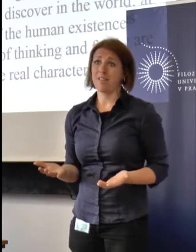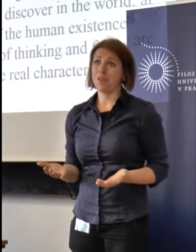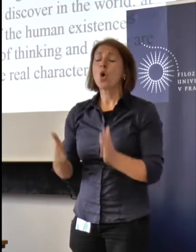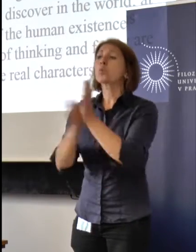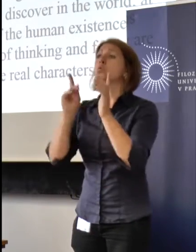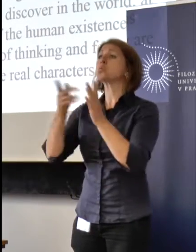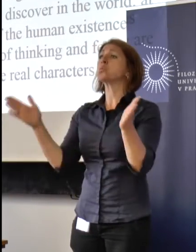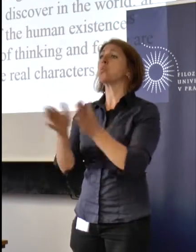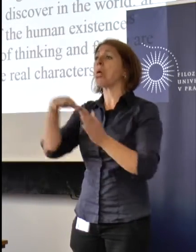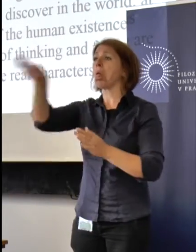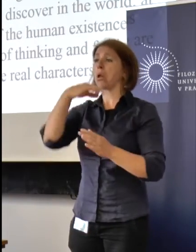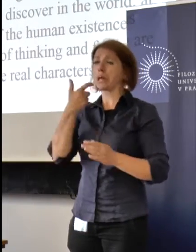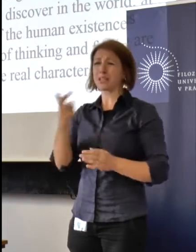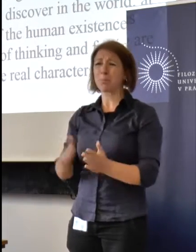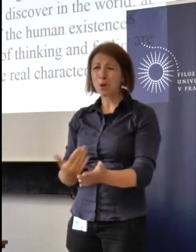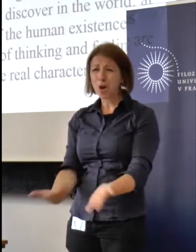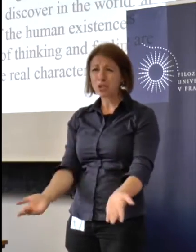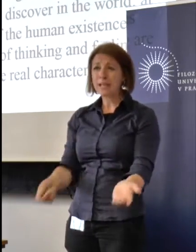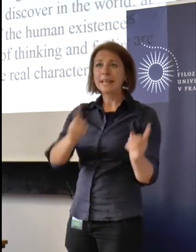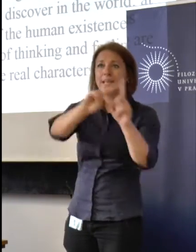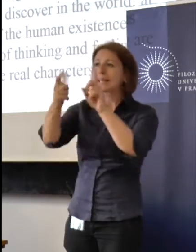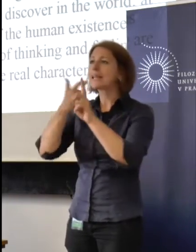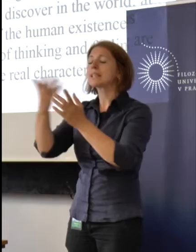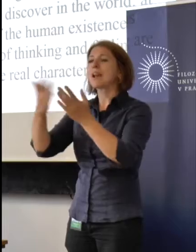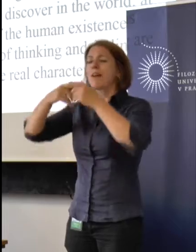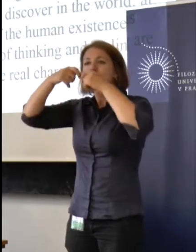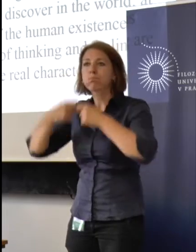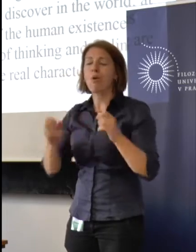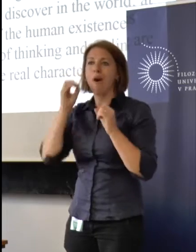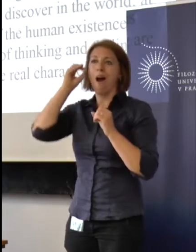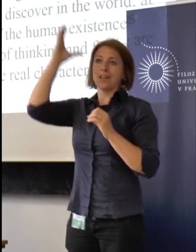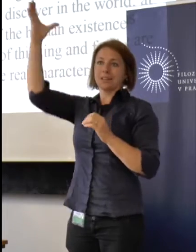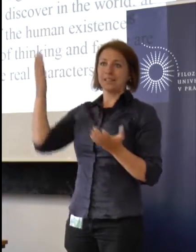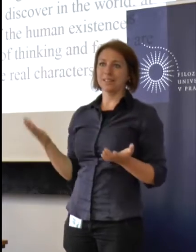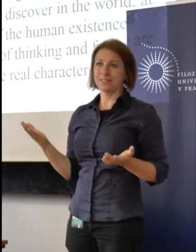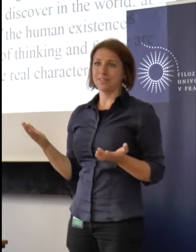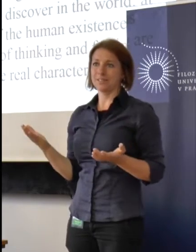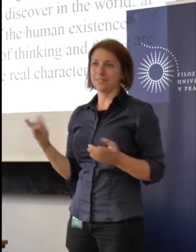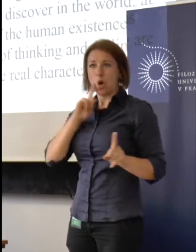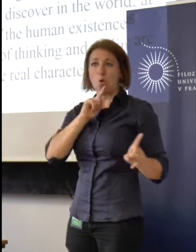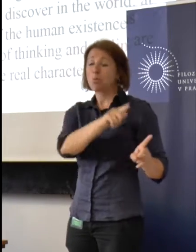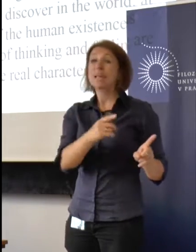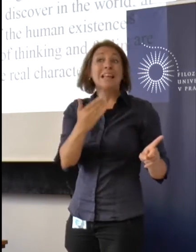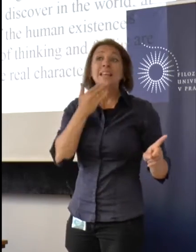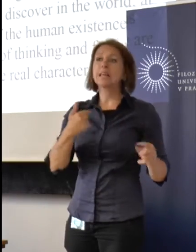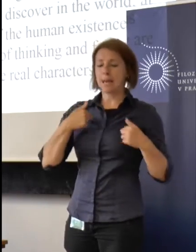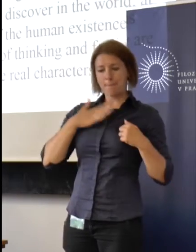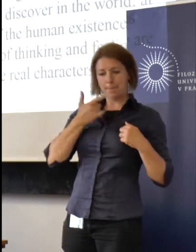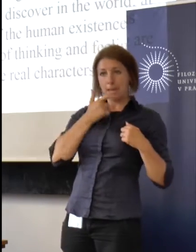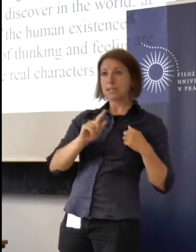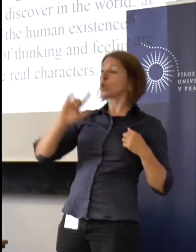is growing for us, as well as the variety of what we discover in the world. At the same time, the area of the